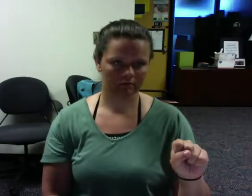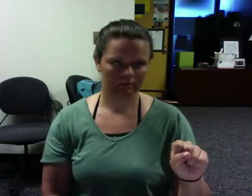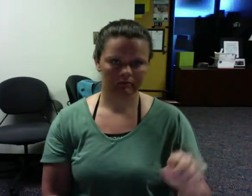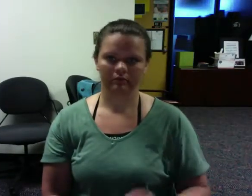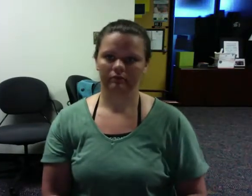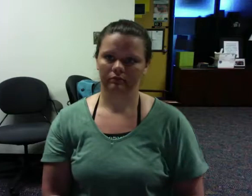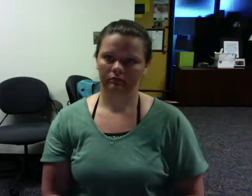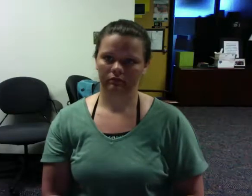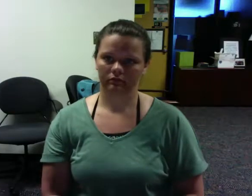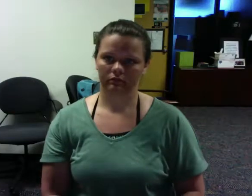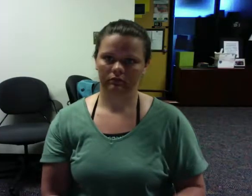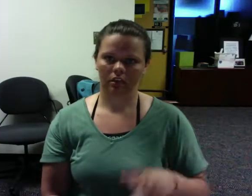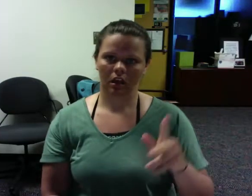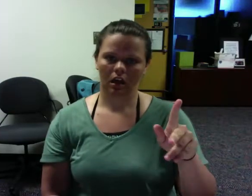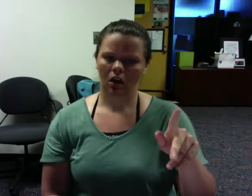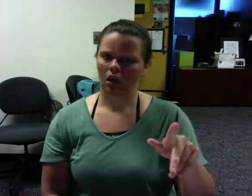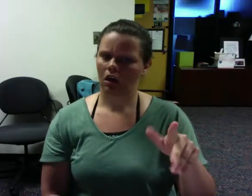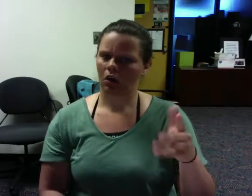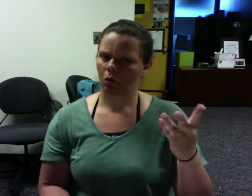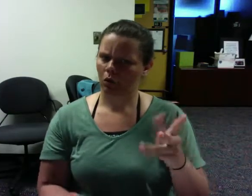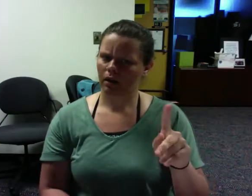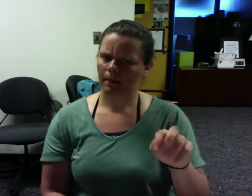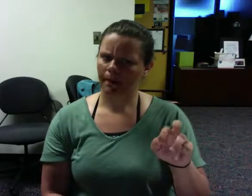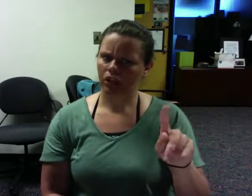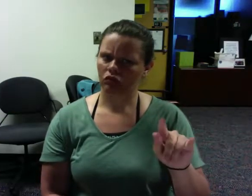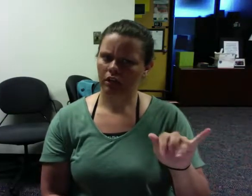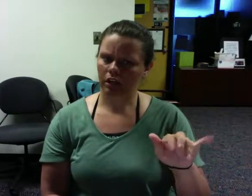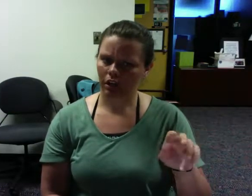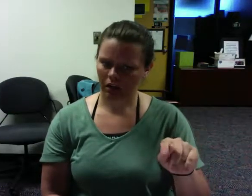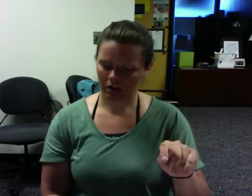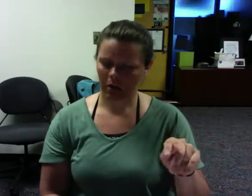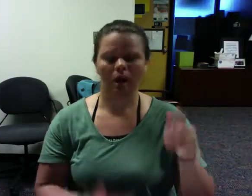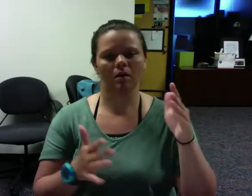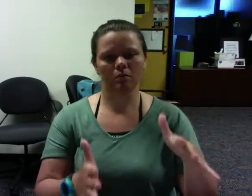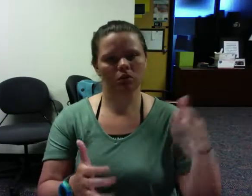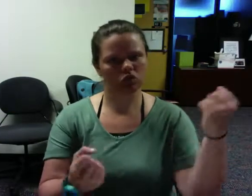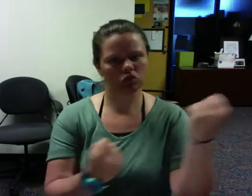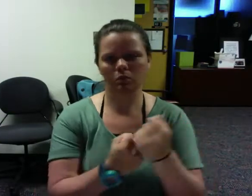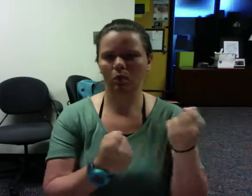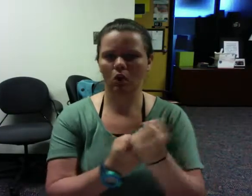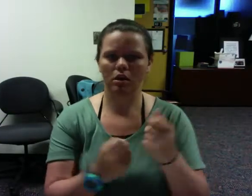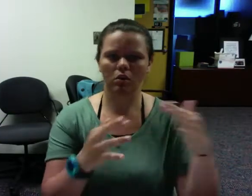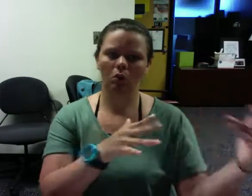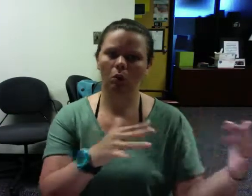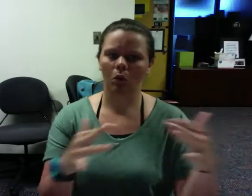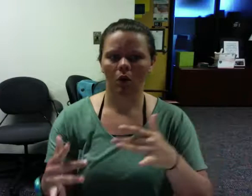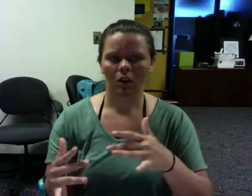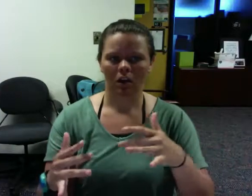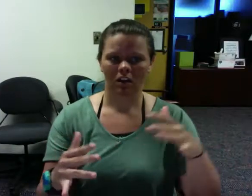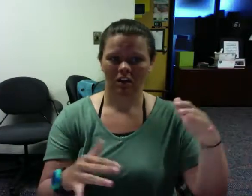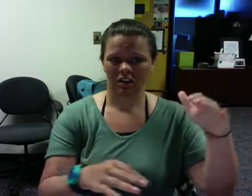And a patriot was someone who supported the war. They wanted to break away from Great Britain. So they